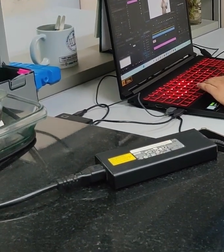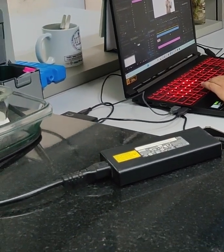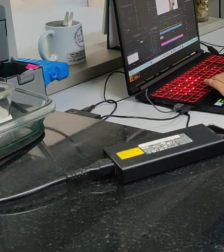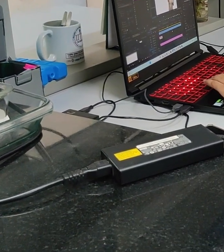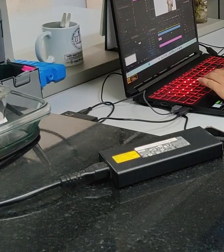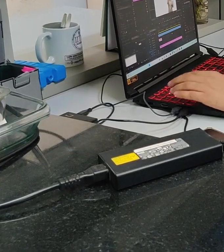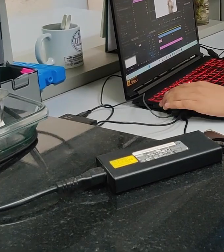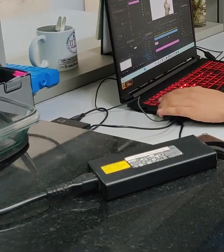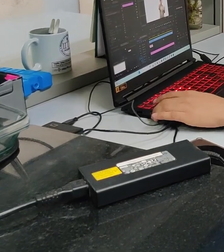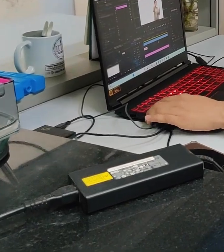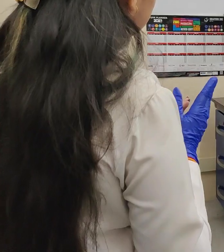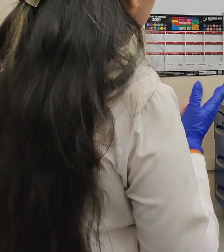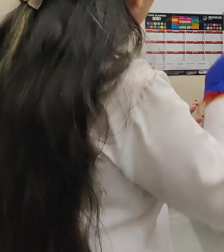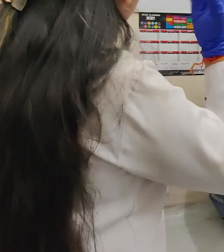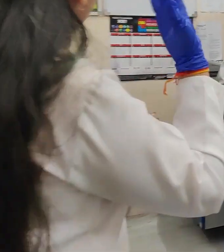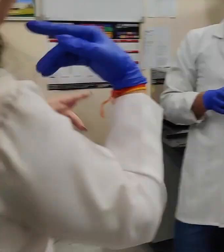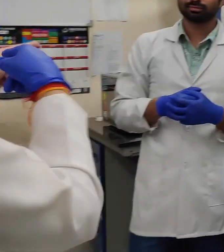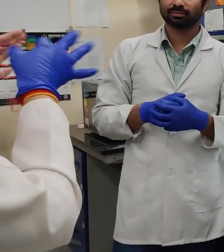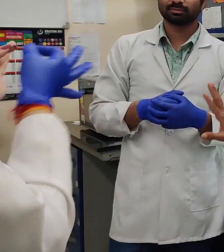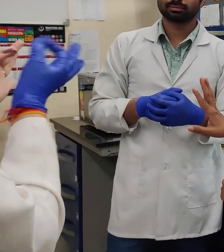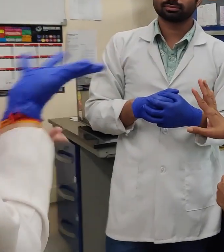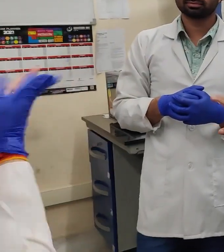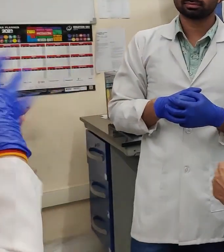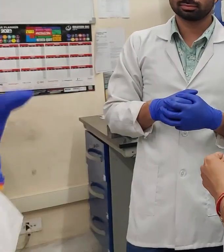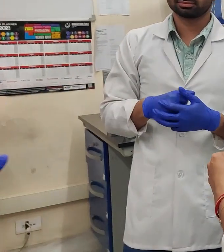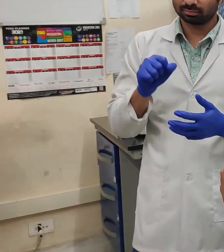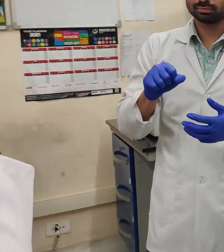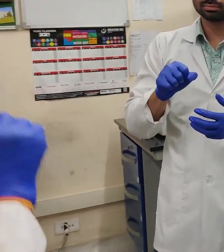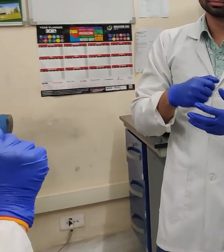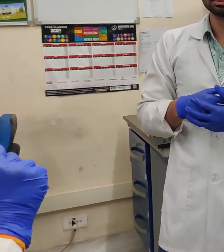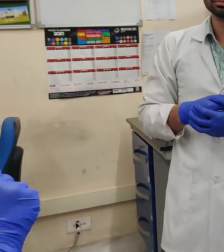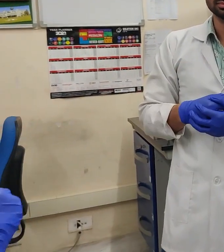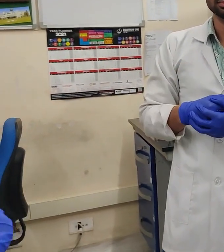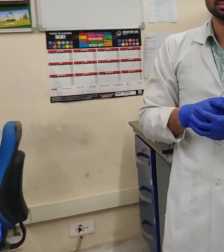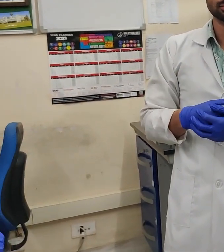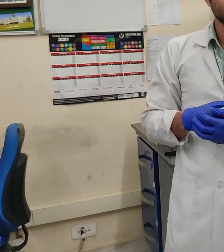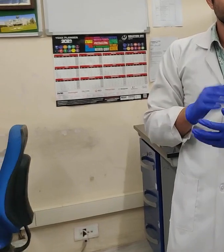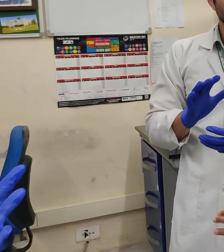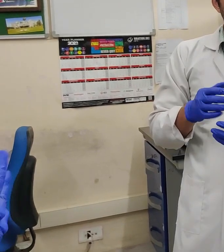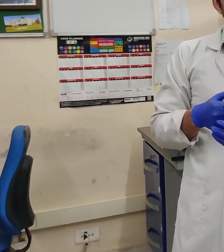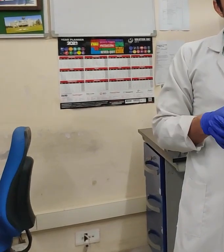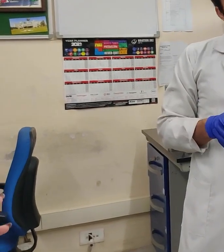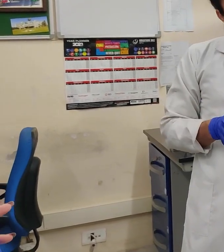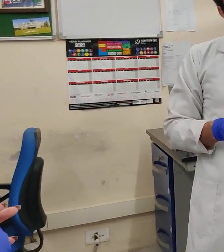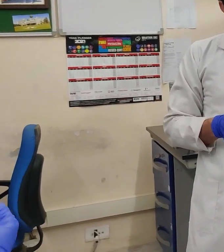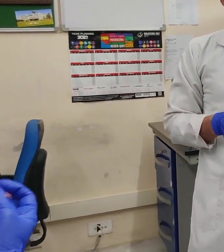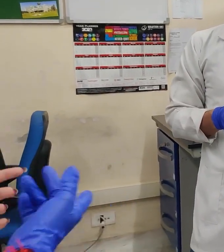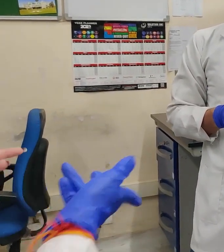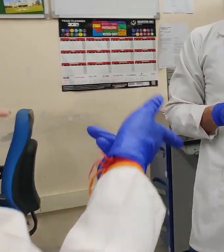with immense potential. However, Rao said that the lack of vocabulary was the primary reason that the deaf community was being